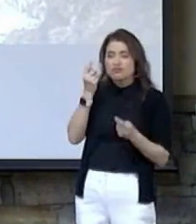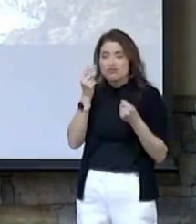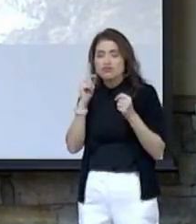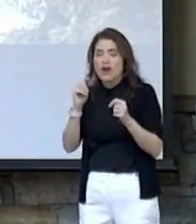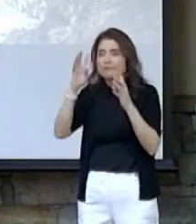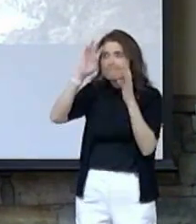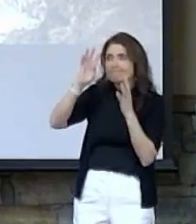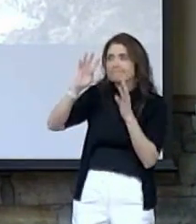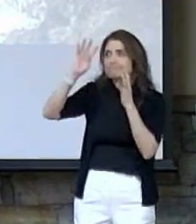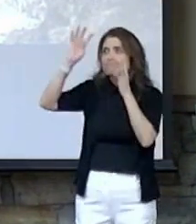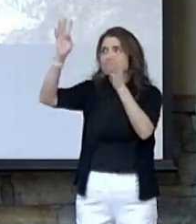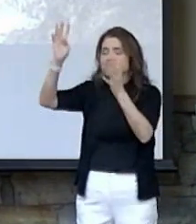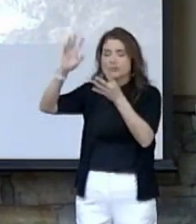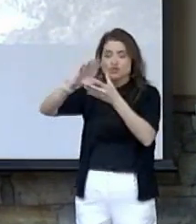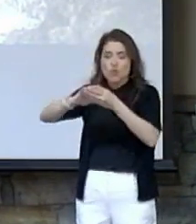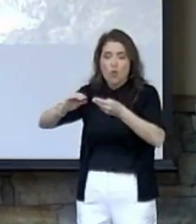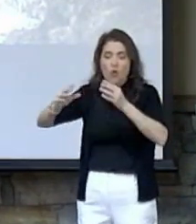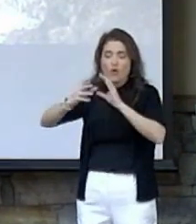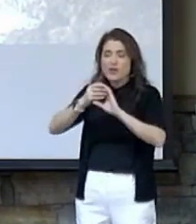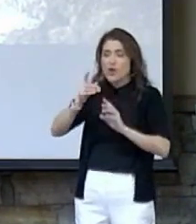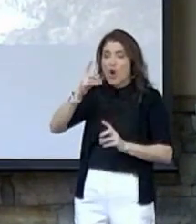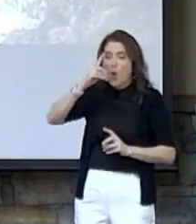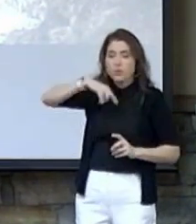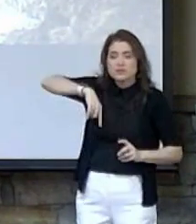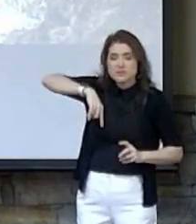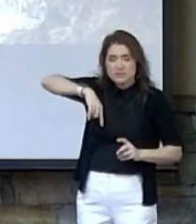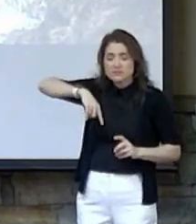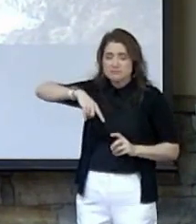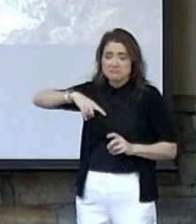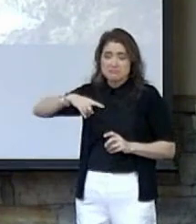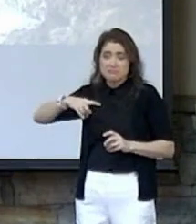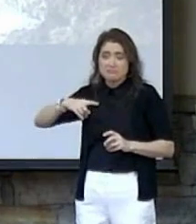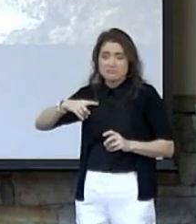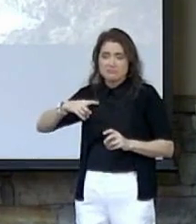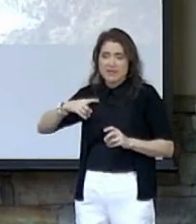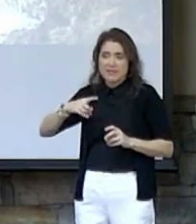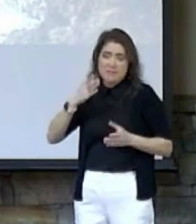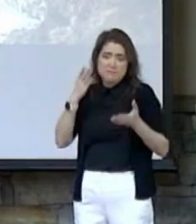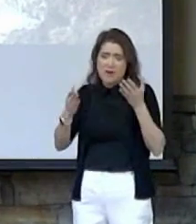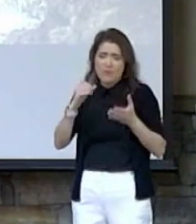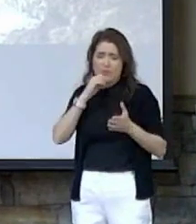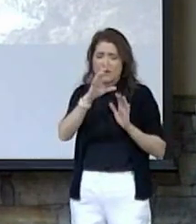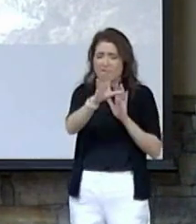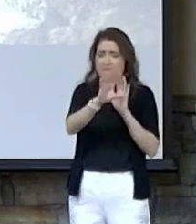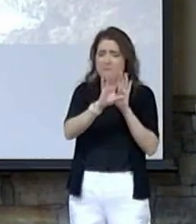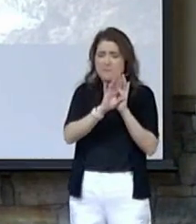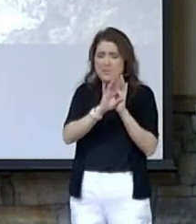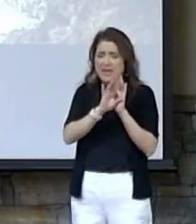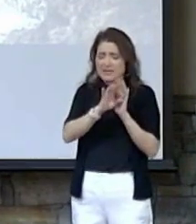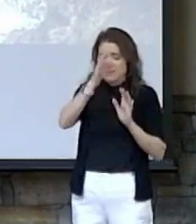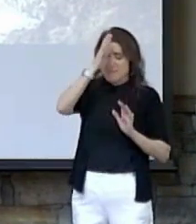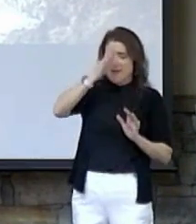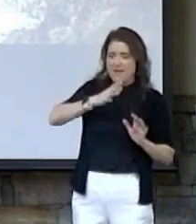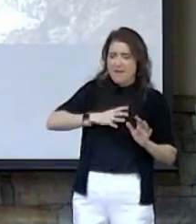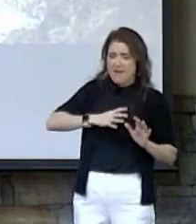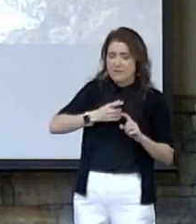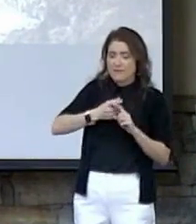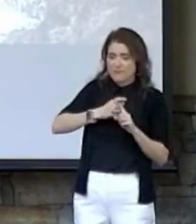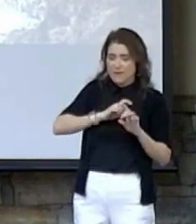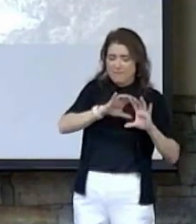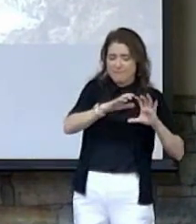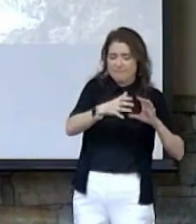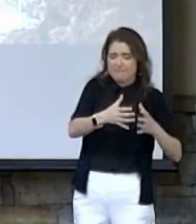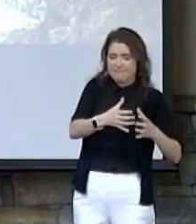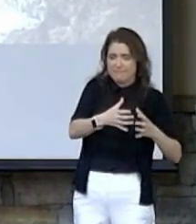hoax, it's highly likely they would have chose someone other than a member of the Sanhedrin to be the one that took charge of his body and buried